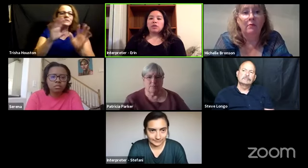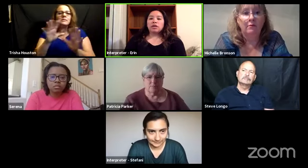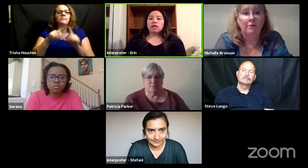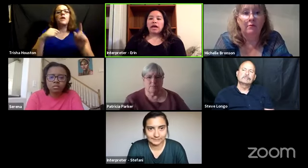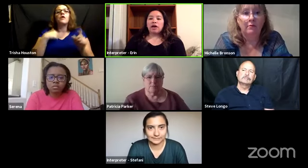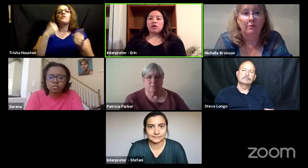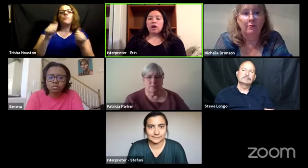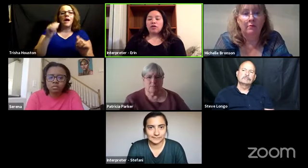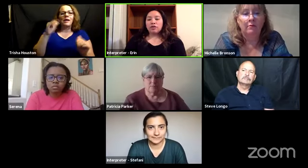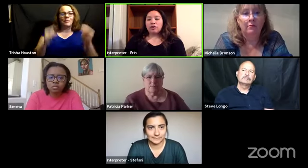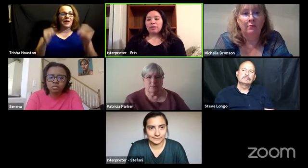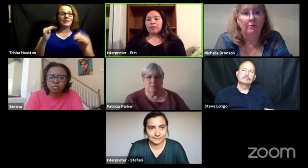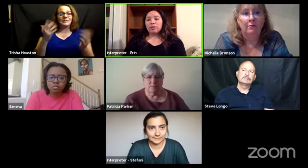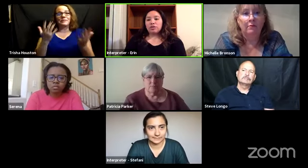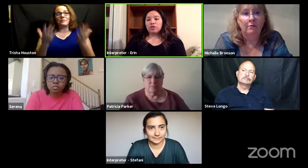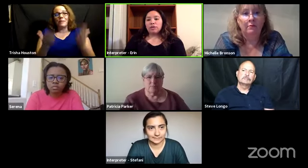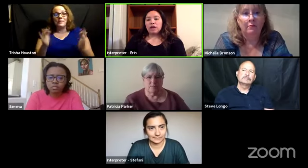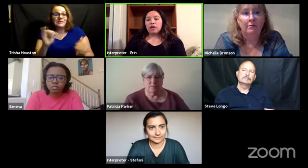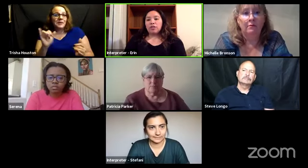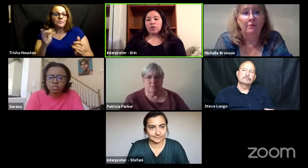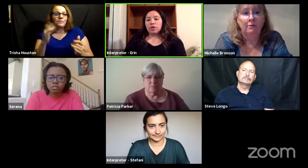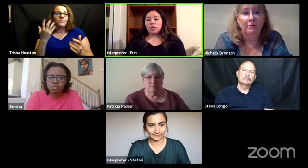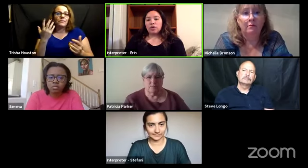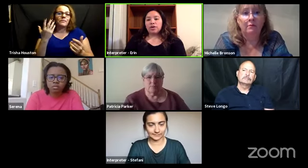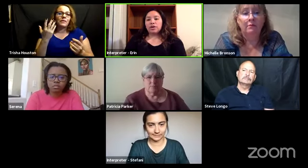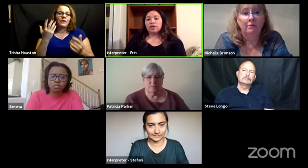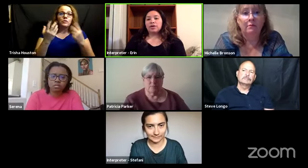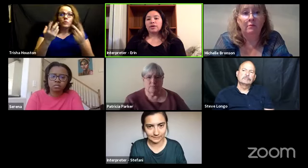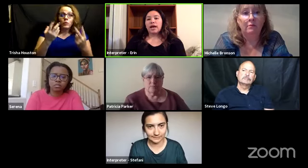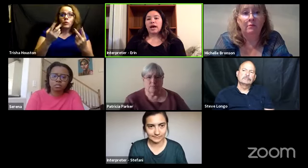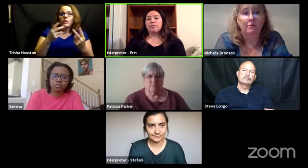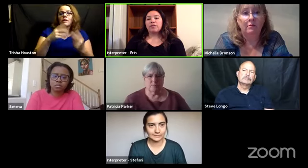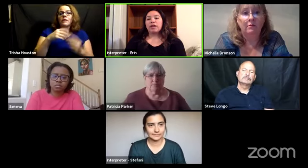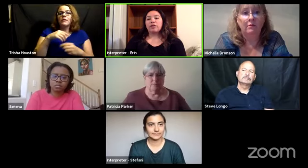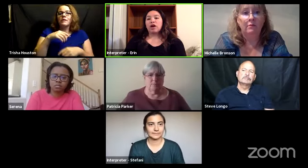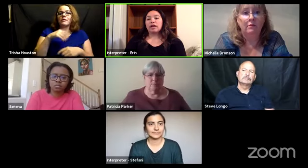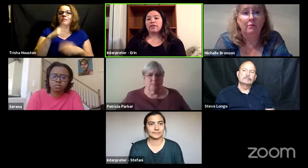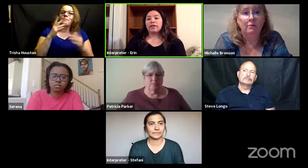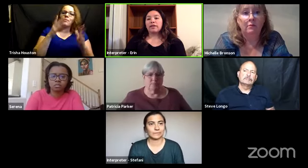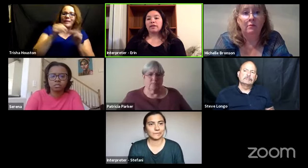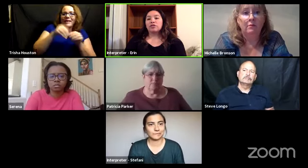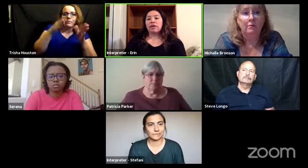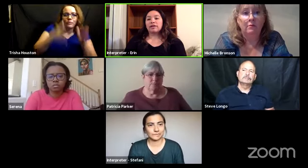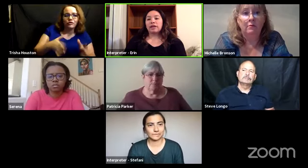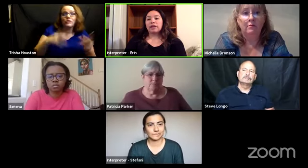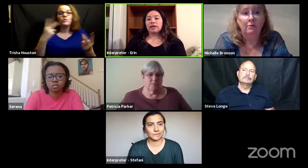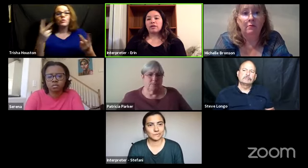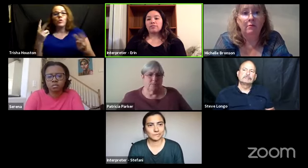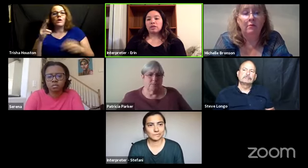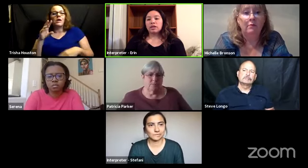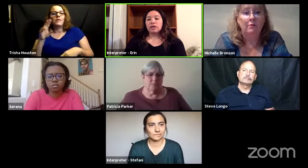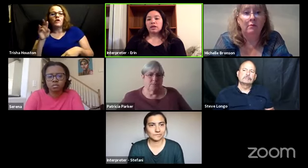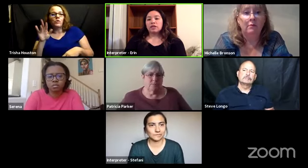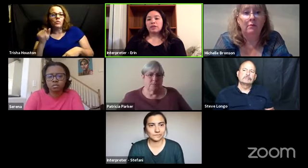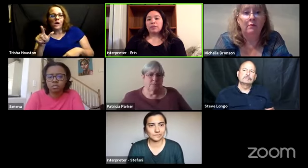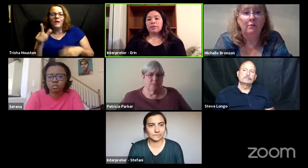will allow other people to be on the board that are not in the direct area. Some people may